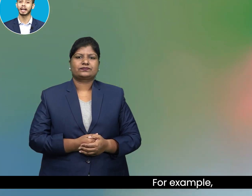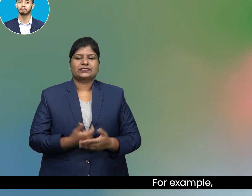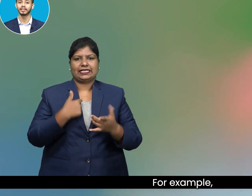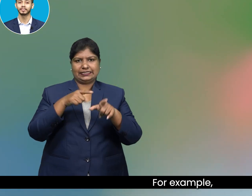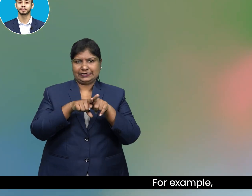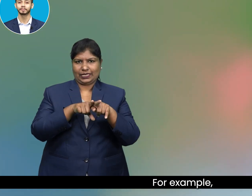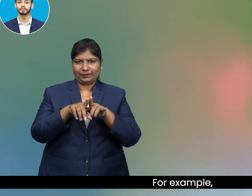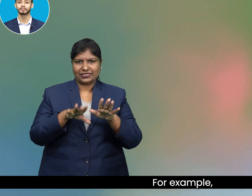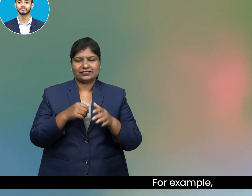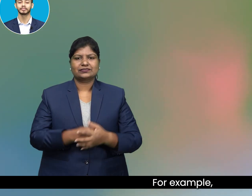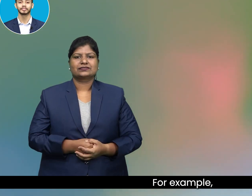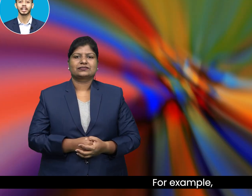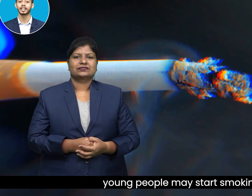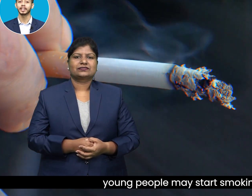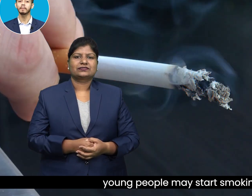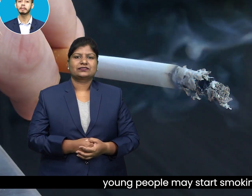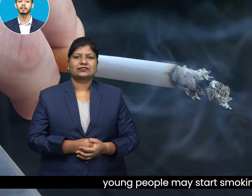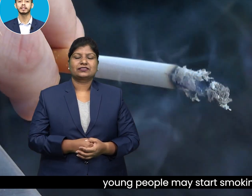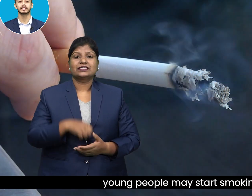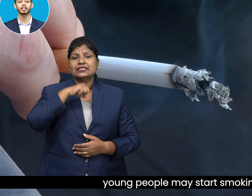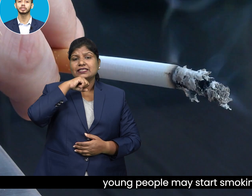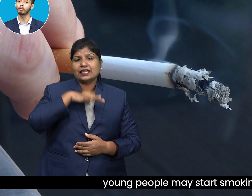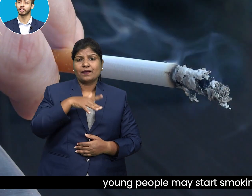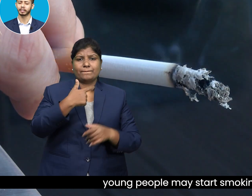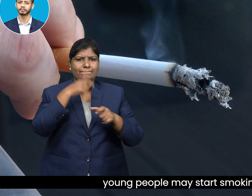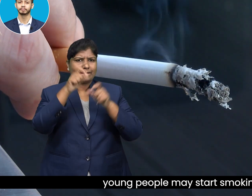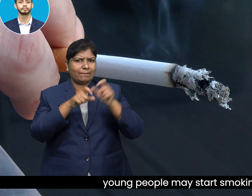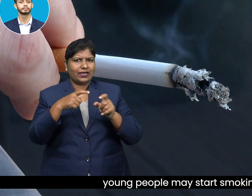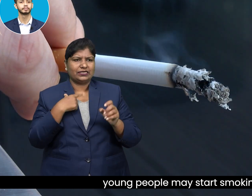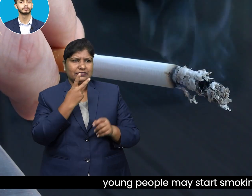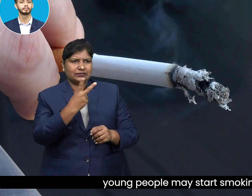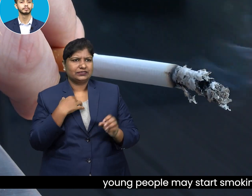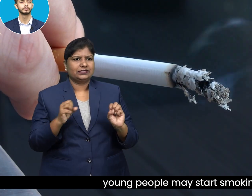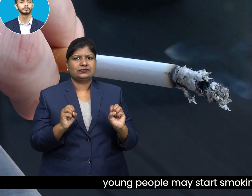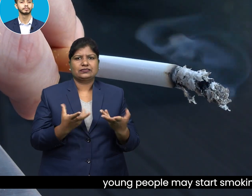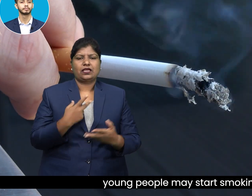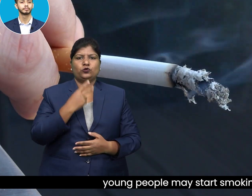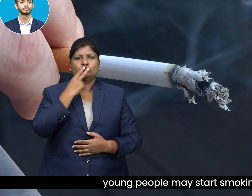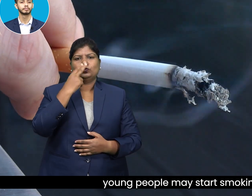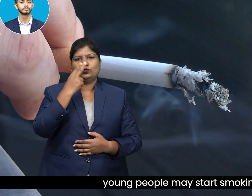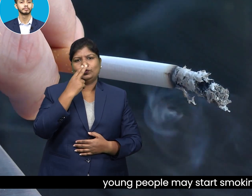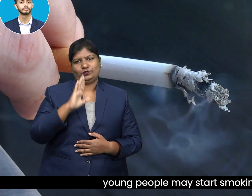For example, young people may start smoking,